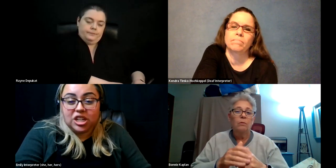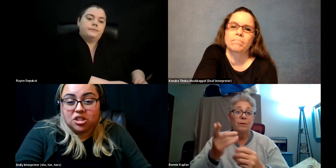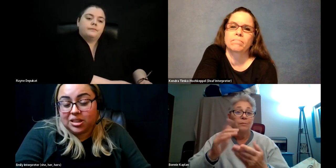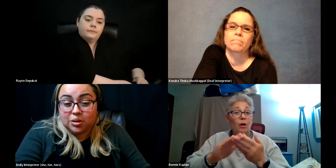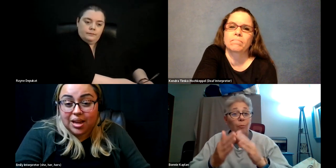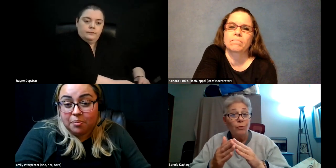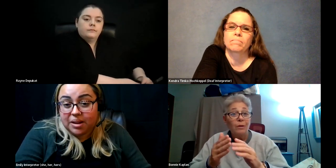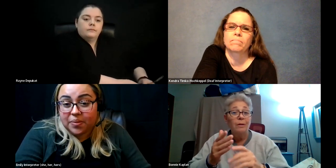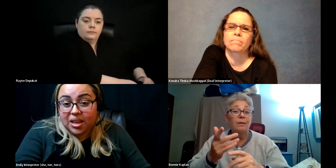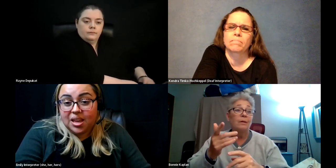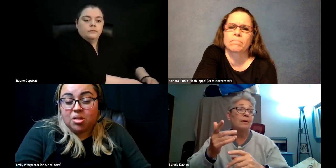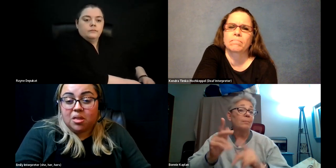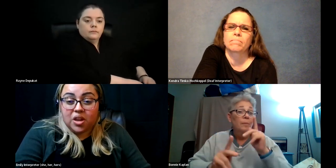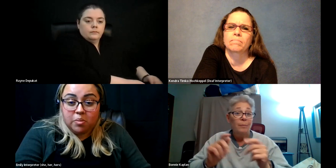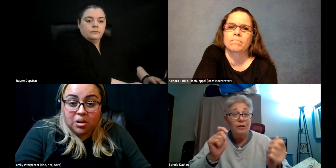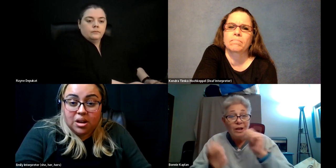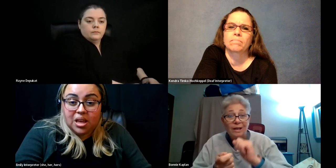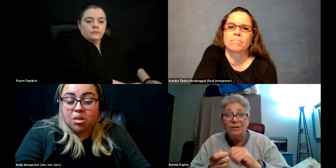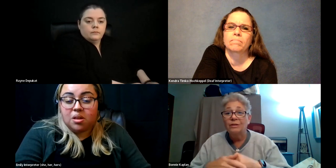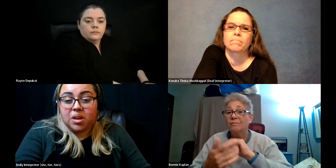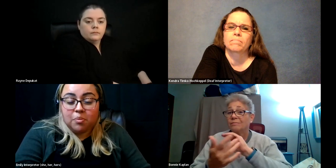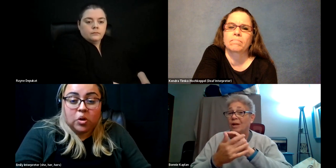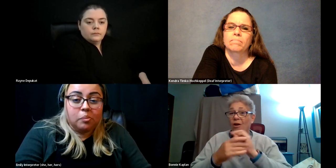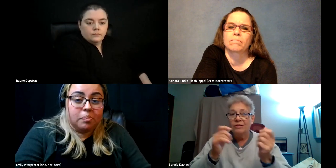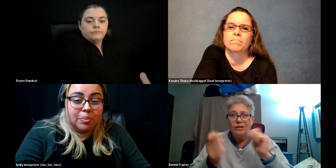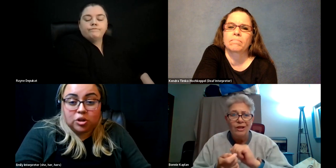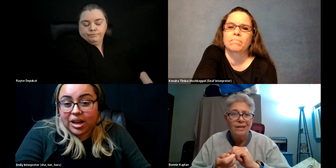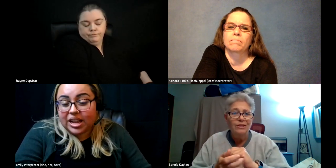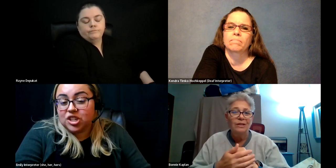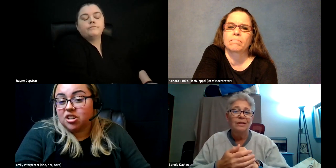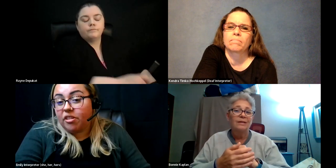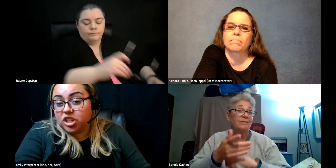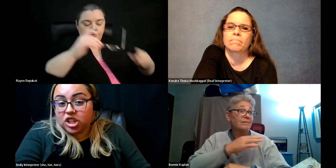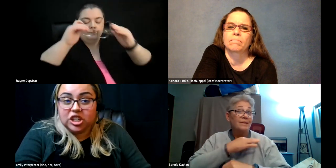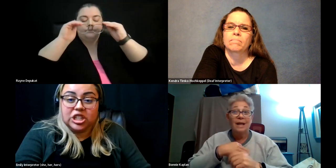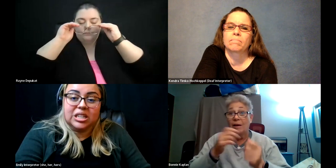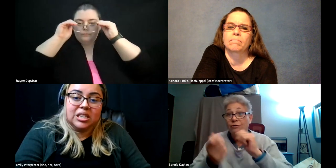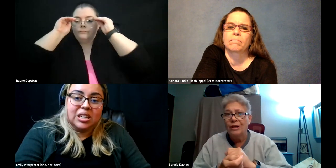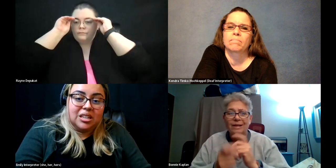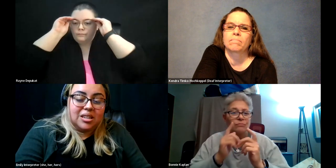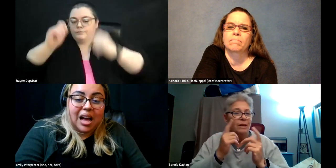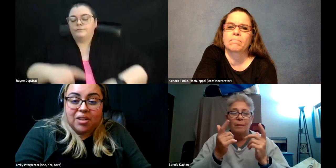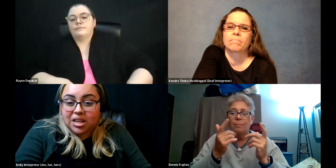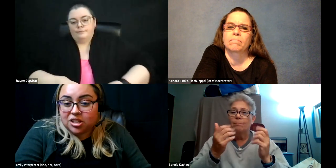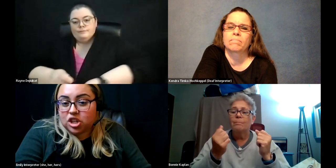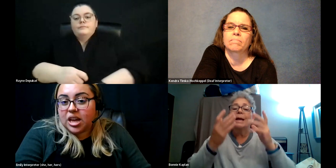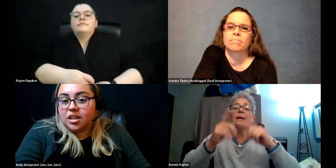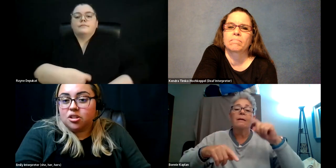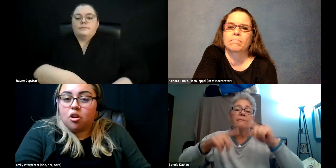changes continue to happen within the community, within people change, technology changes, staffing needs change. There